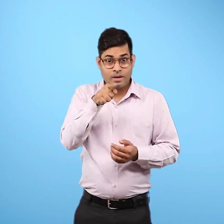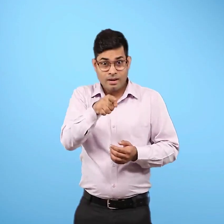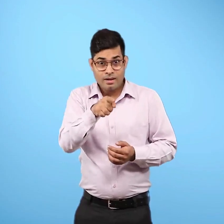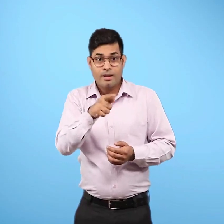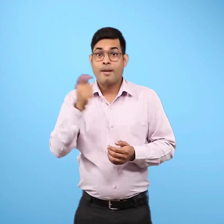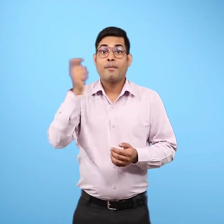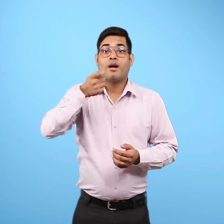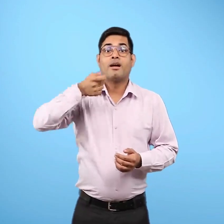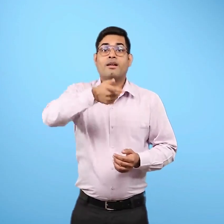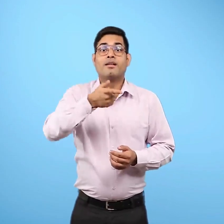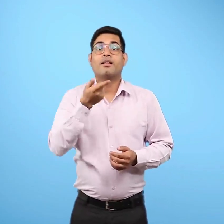of January.